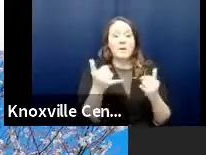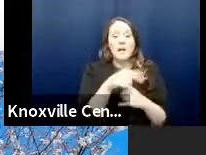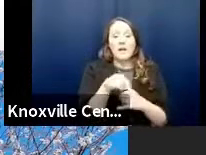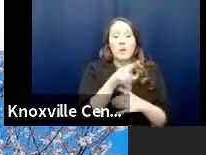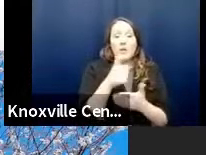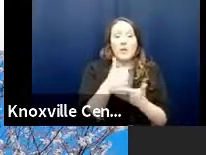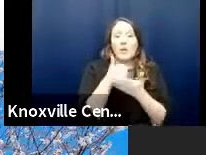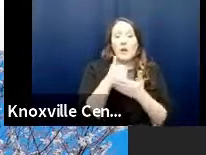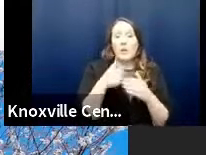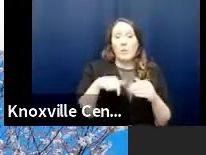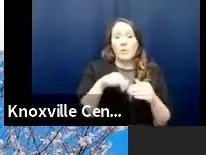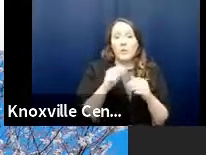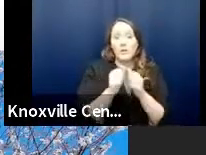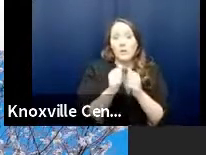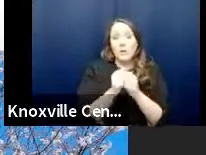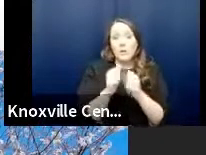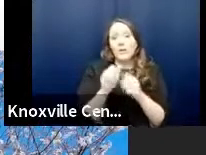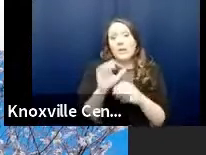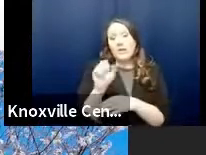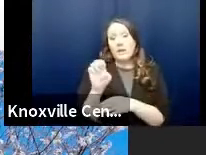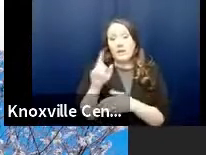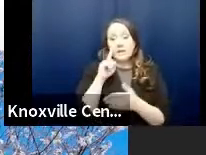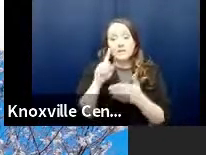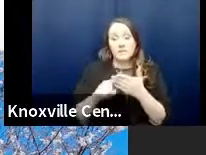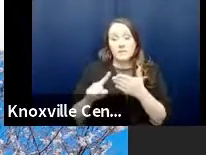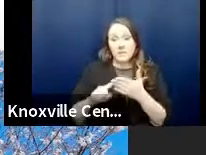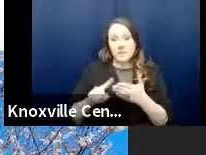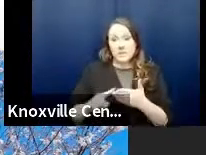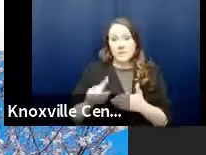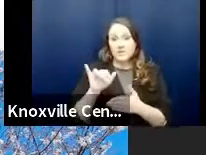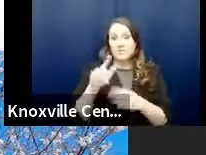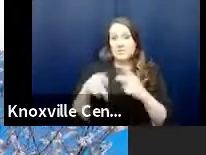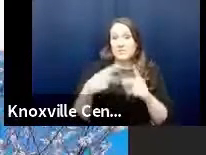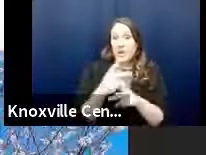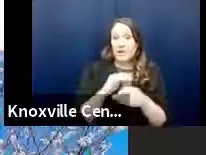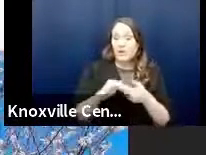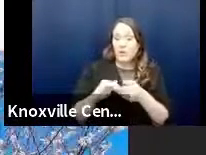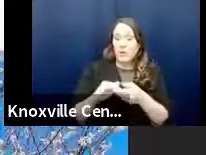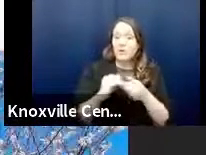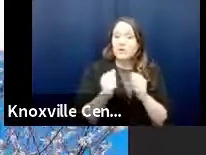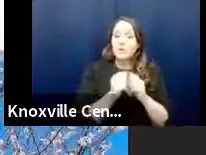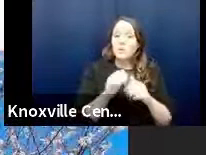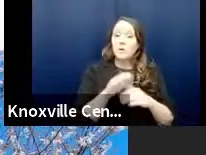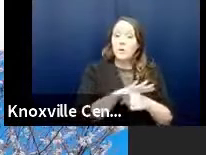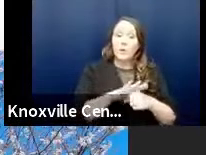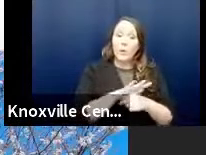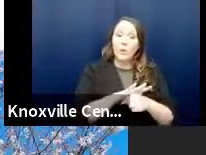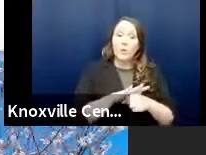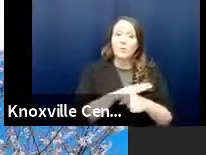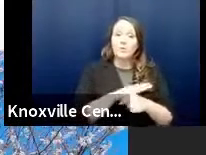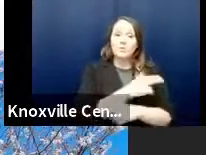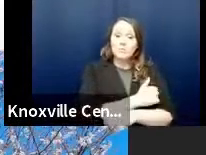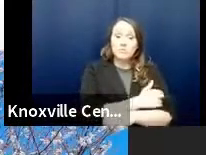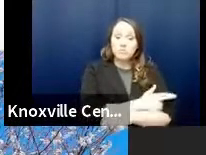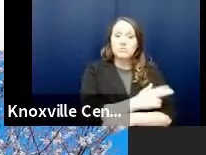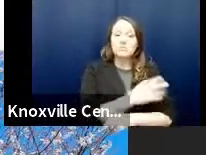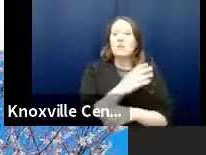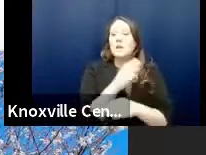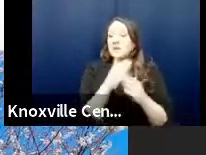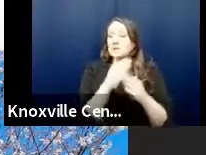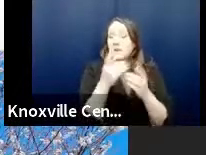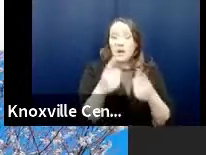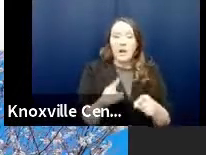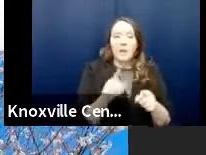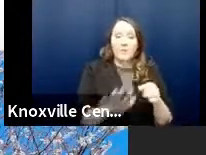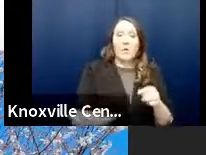investigation and the contact tracing piece. This type of partnership between local health departments and TDH is occurring across the state in order